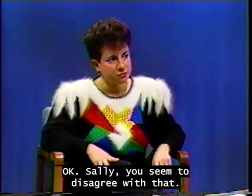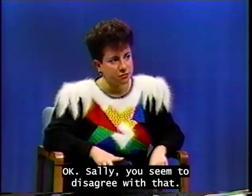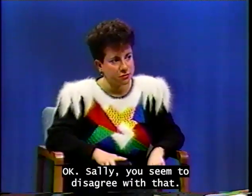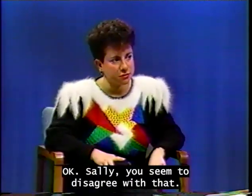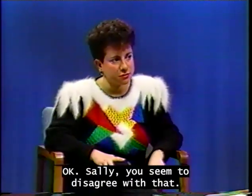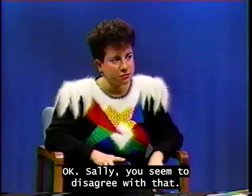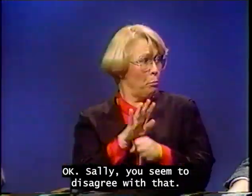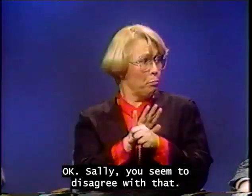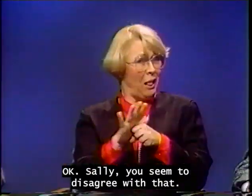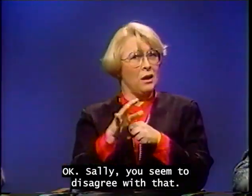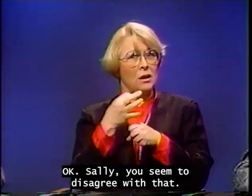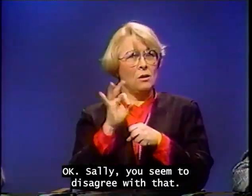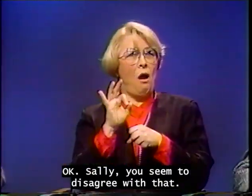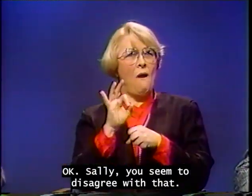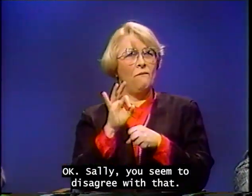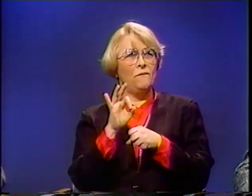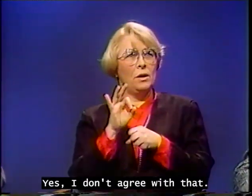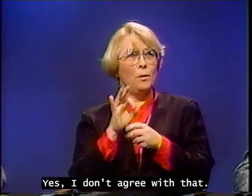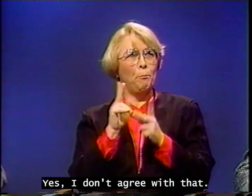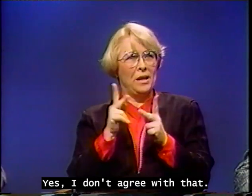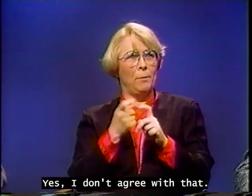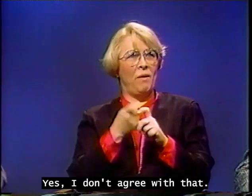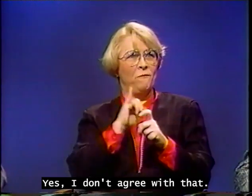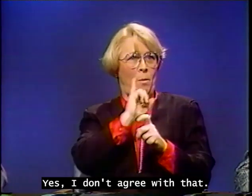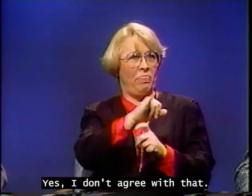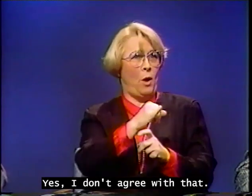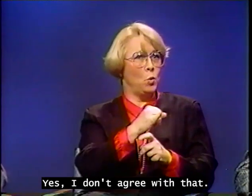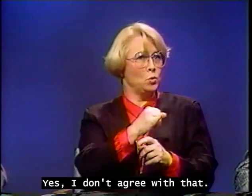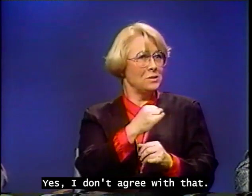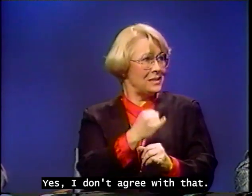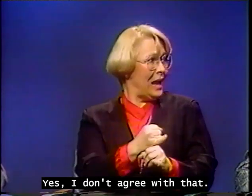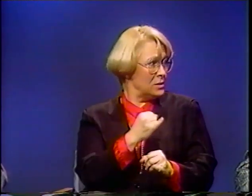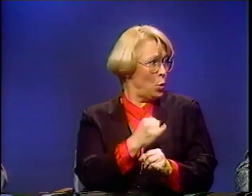Okay, Sally, you seem to disagree with that. Yes, I don't agree with that.